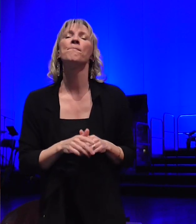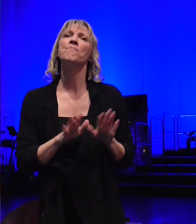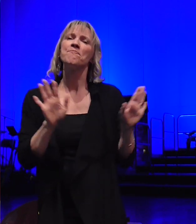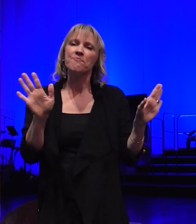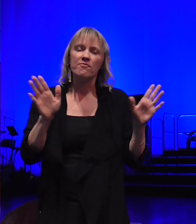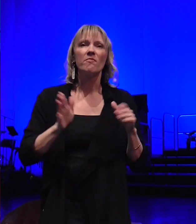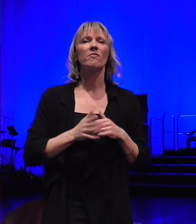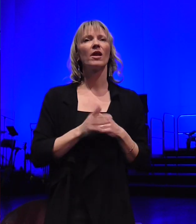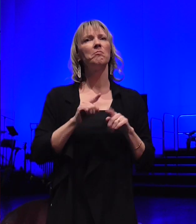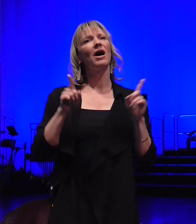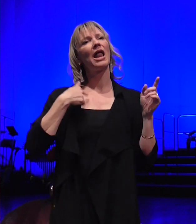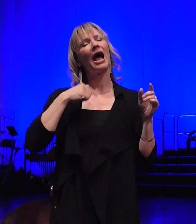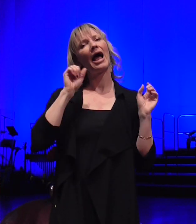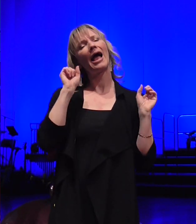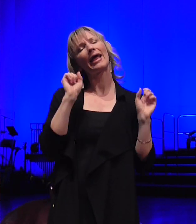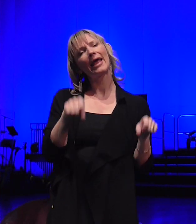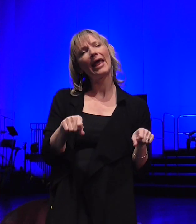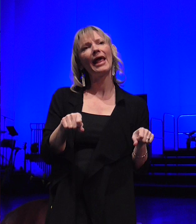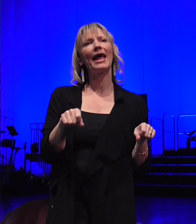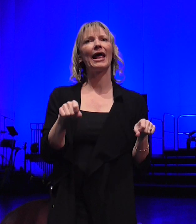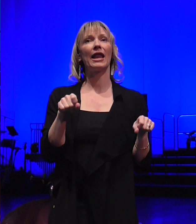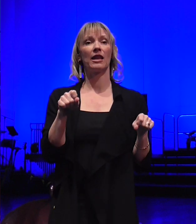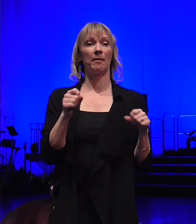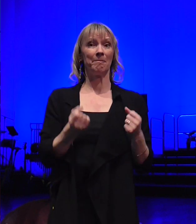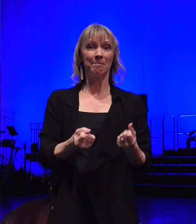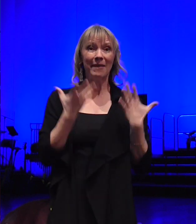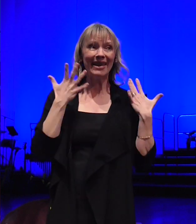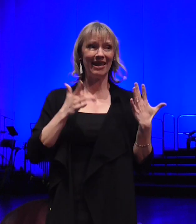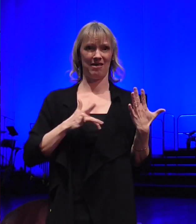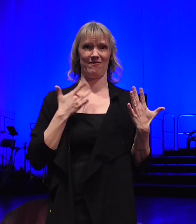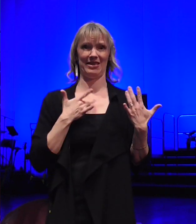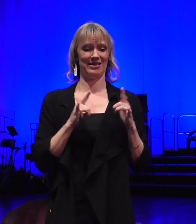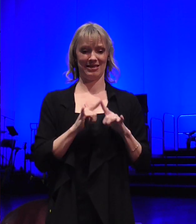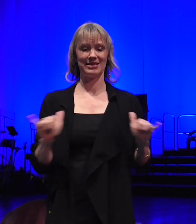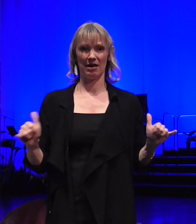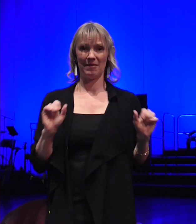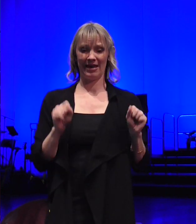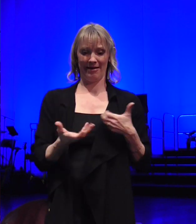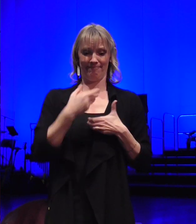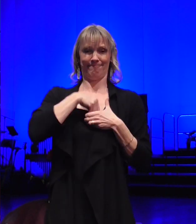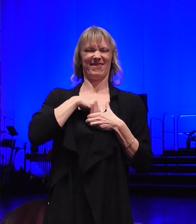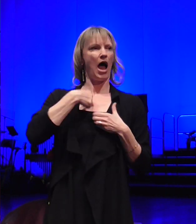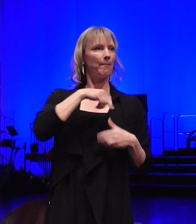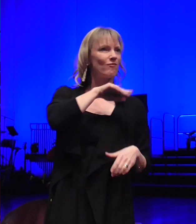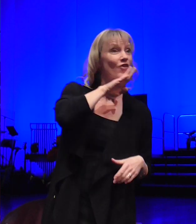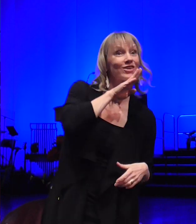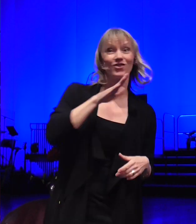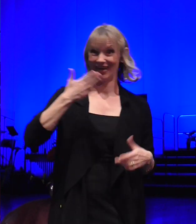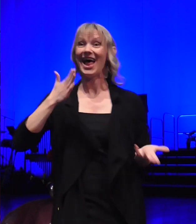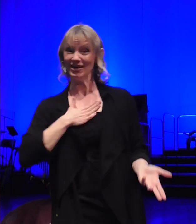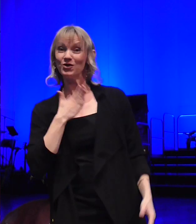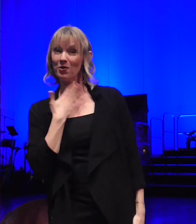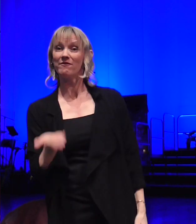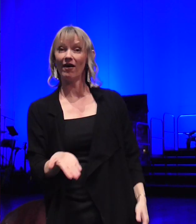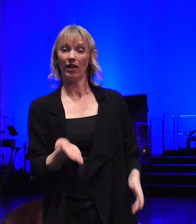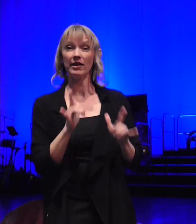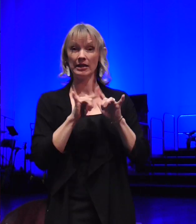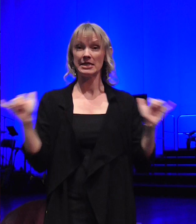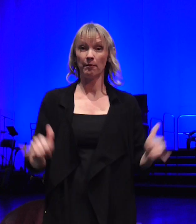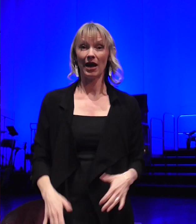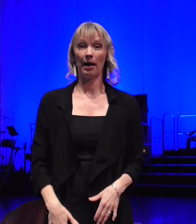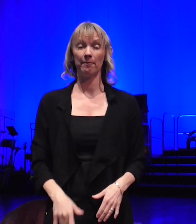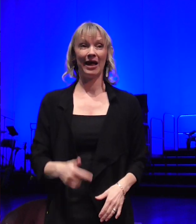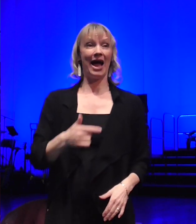But, I can contain many feelings at a time. I'm frustrated and joyful.